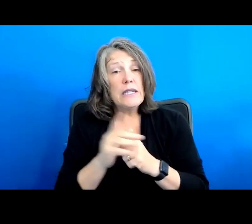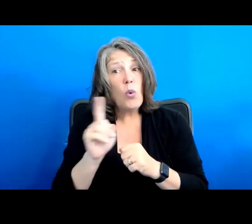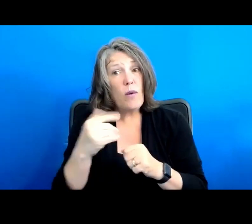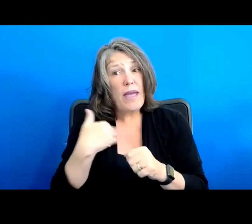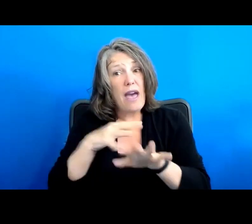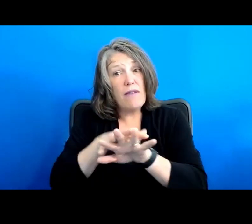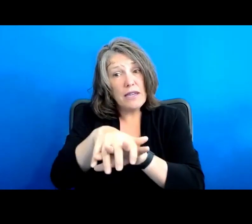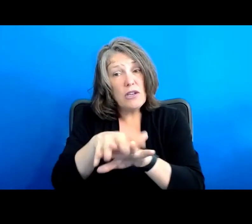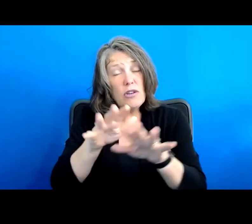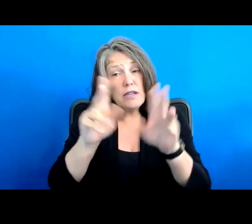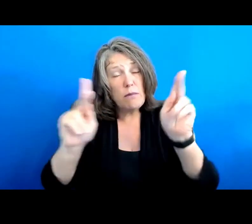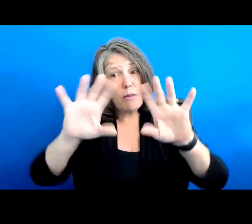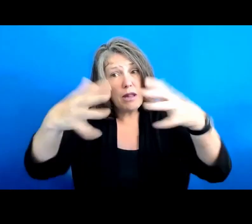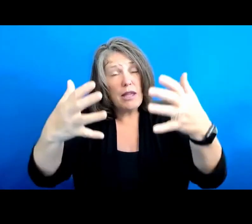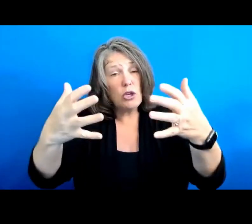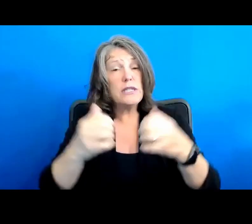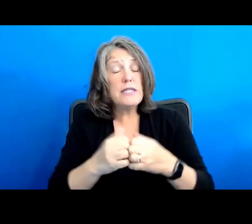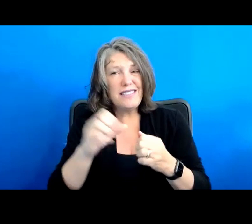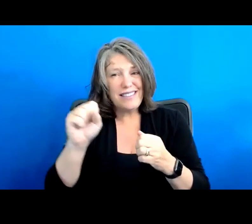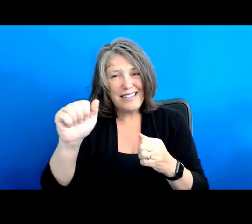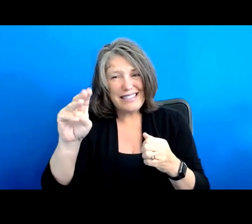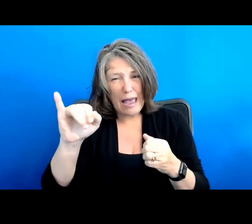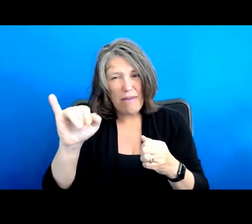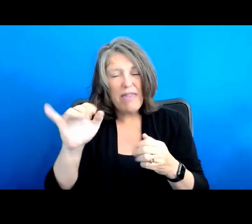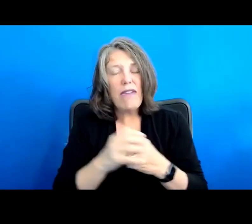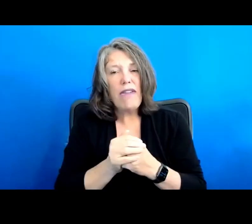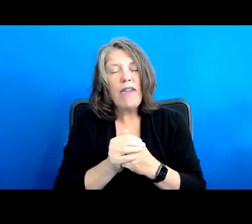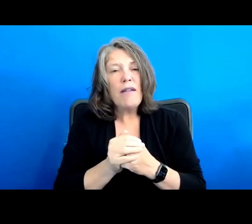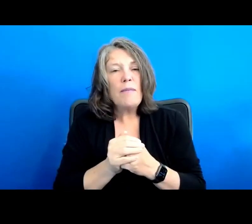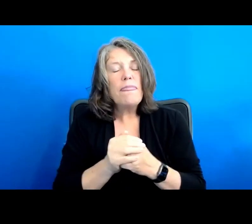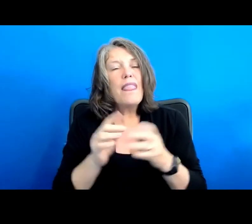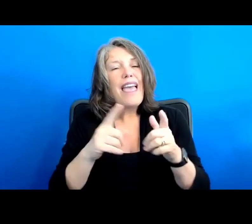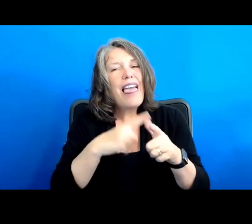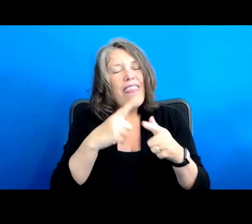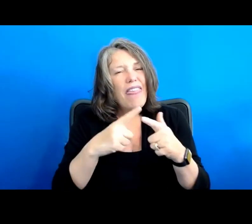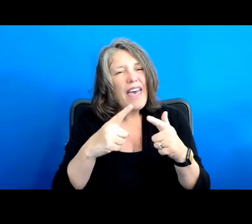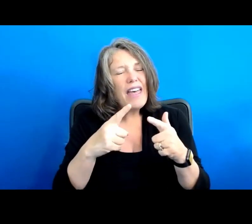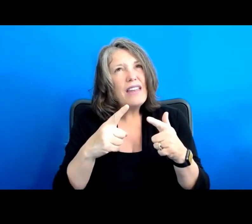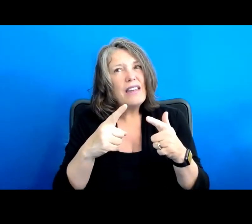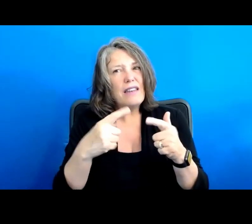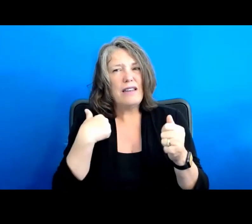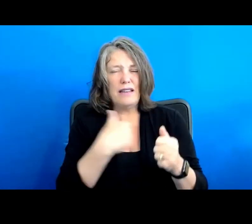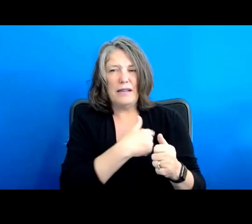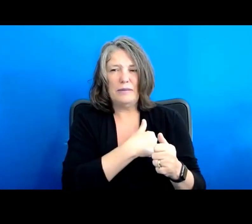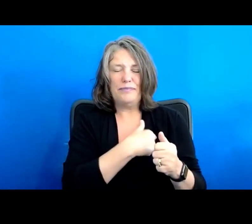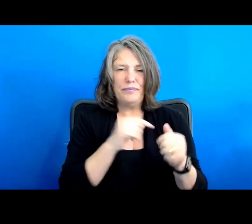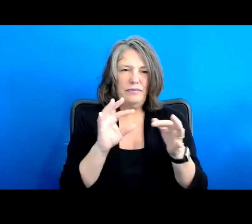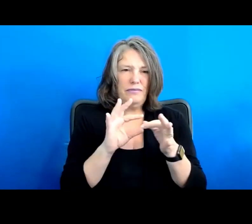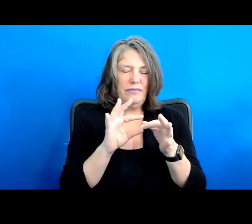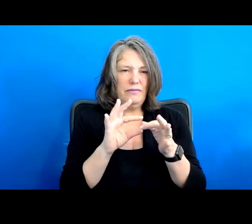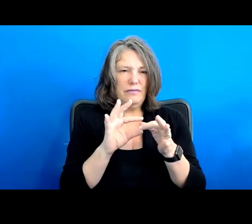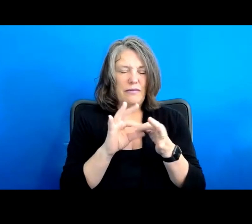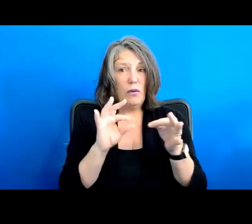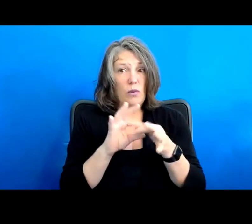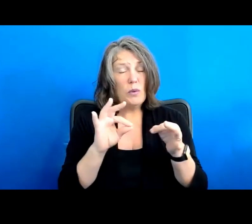Indigenous population. And then we said we'd like to focus on neglected